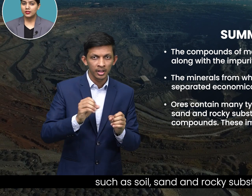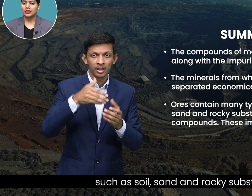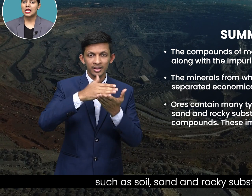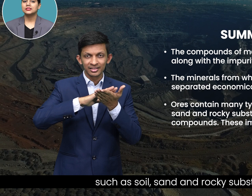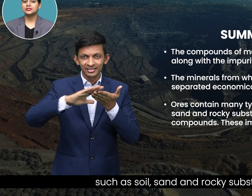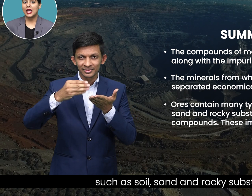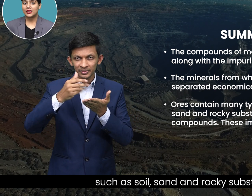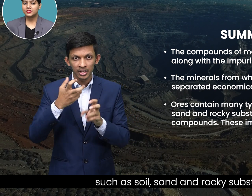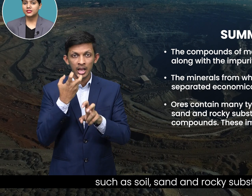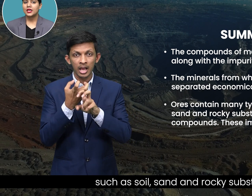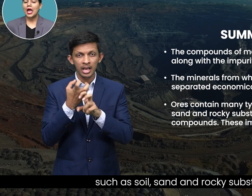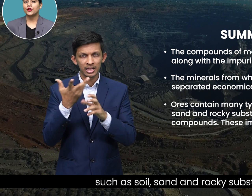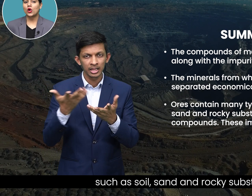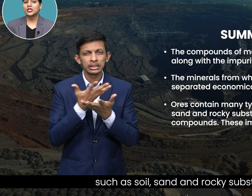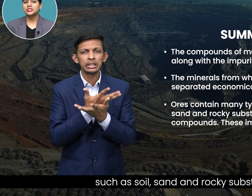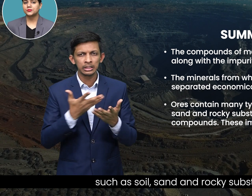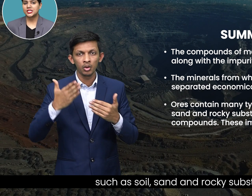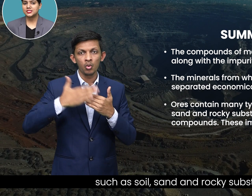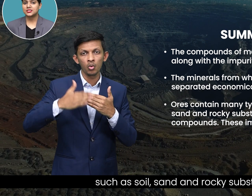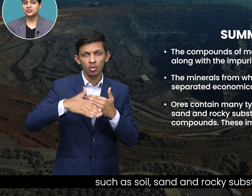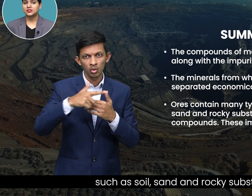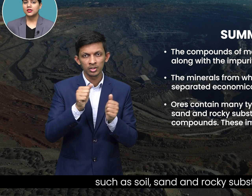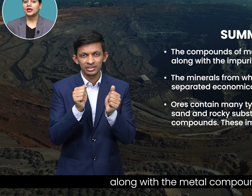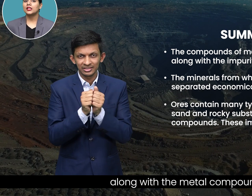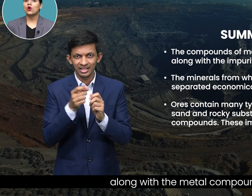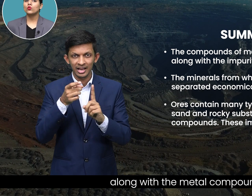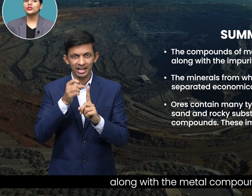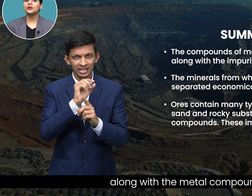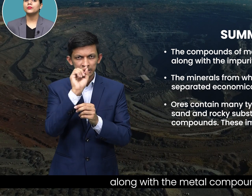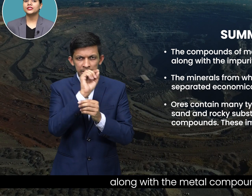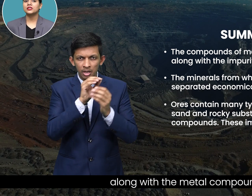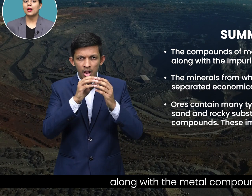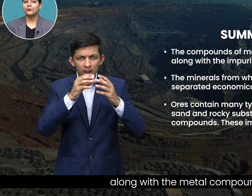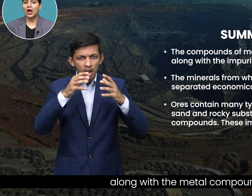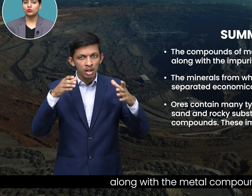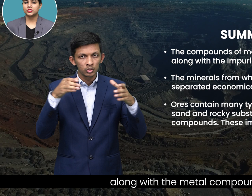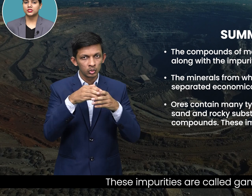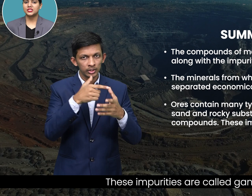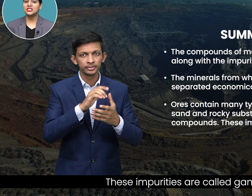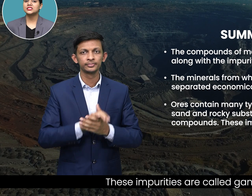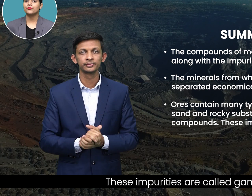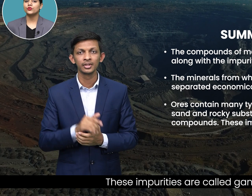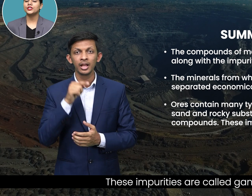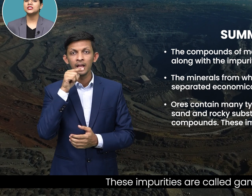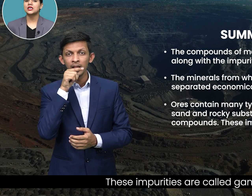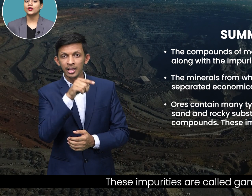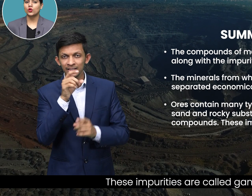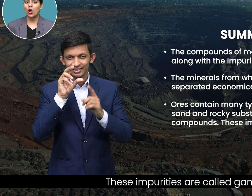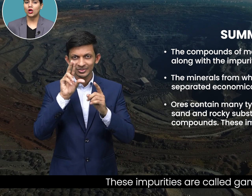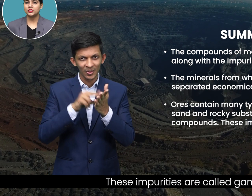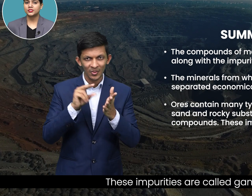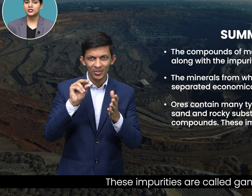soil, sand, and rocky substances. Along with the metal compounds, these impurities